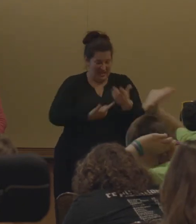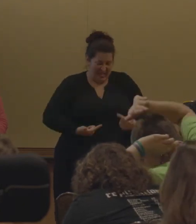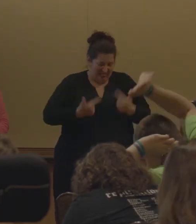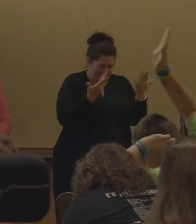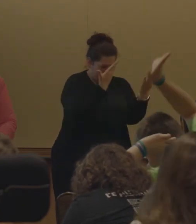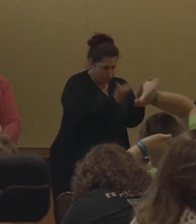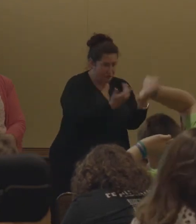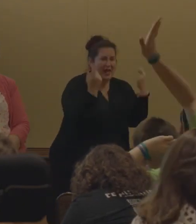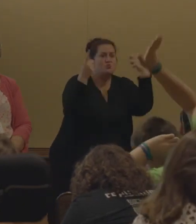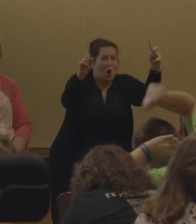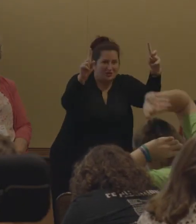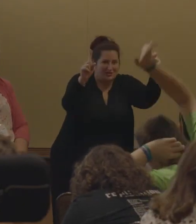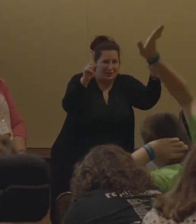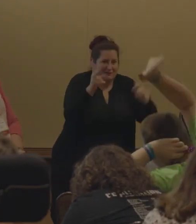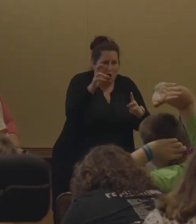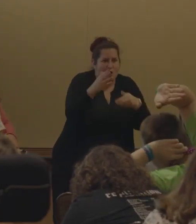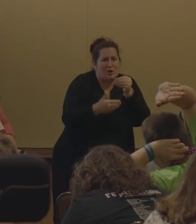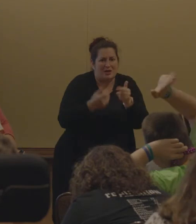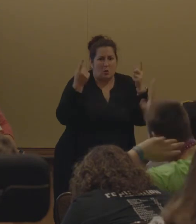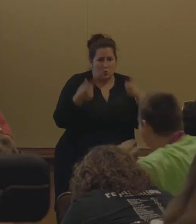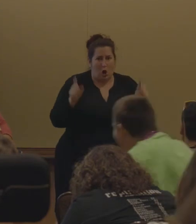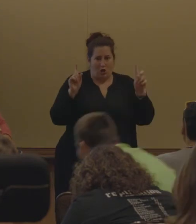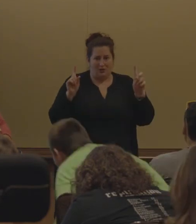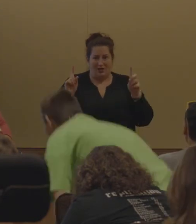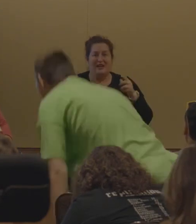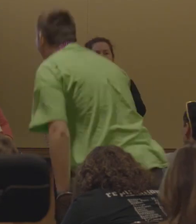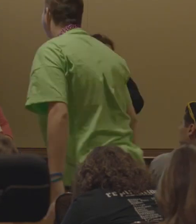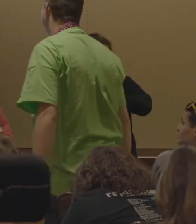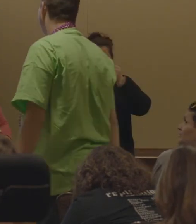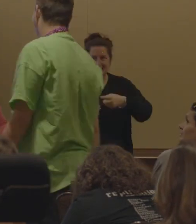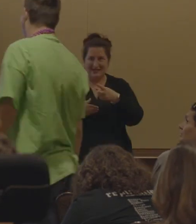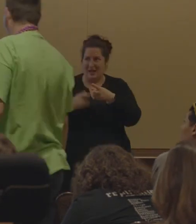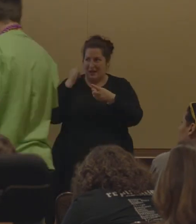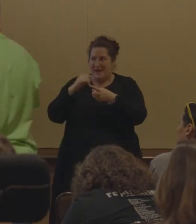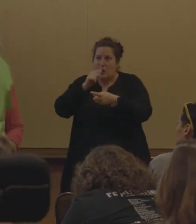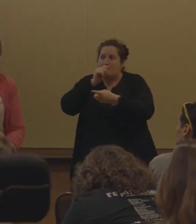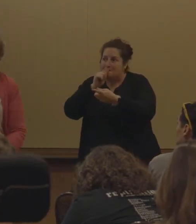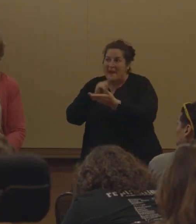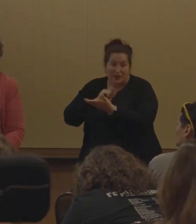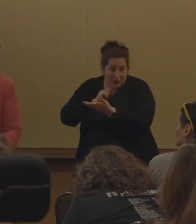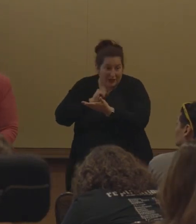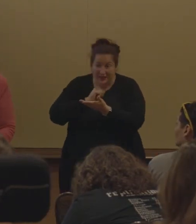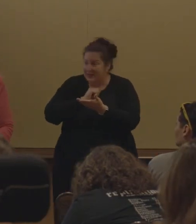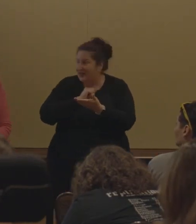of the fact that it works. It is a process, but if you're patient